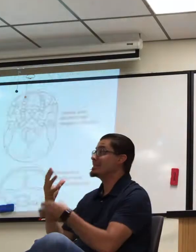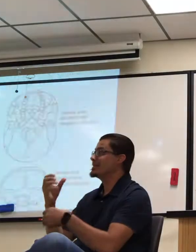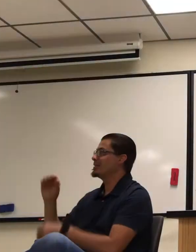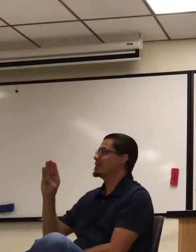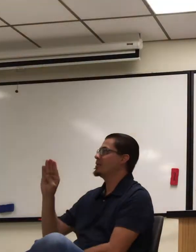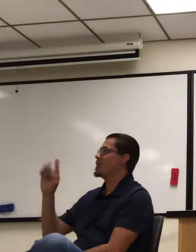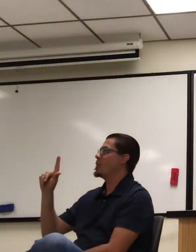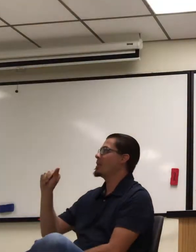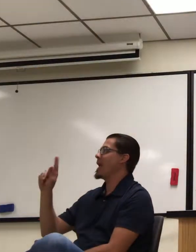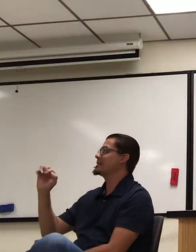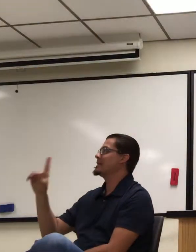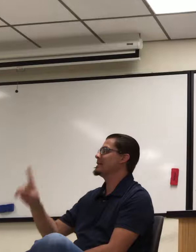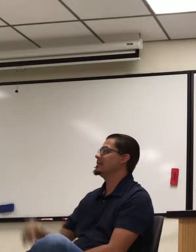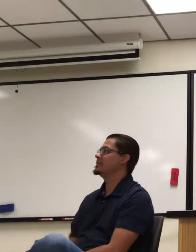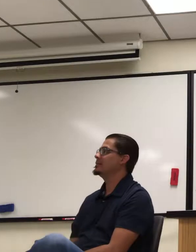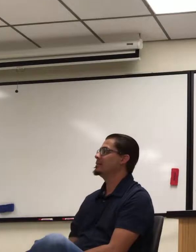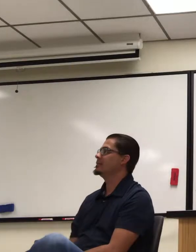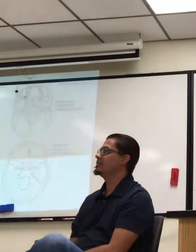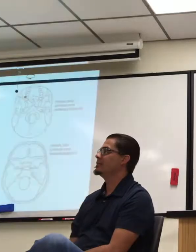there.